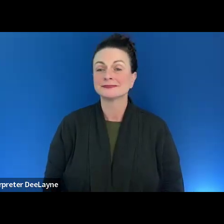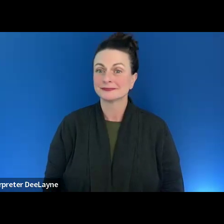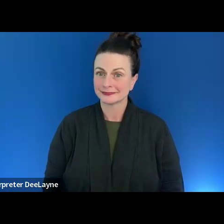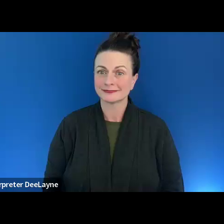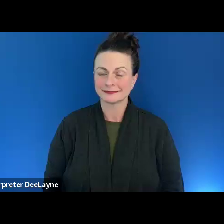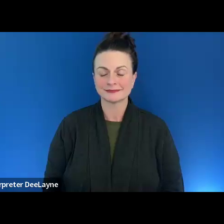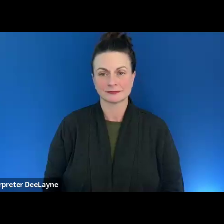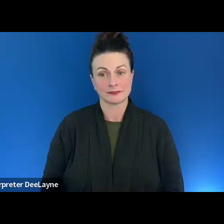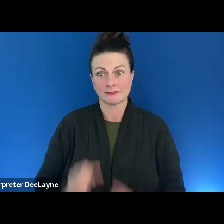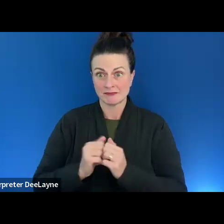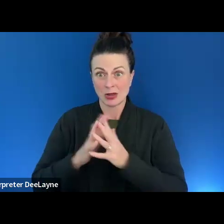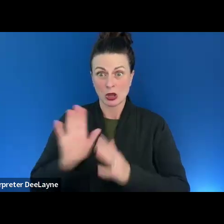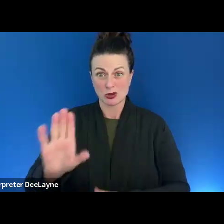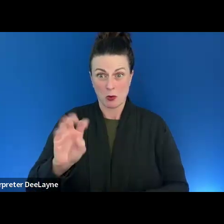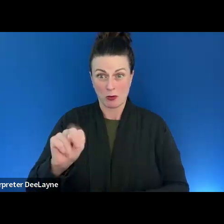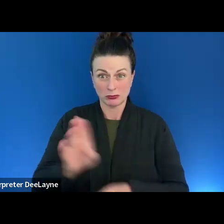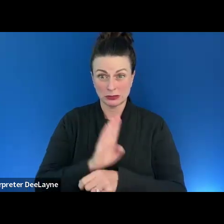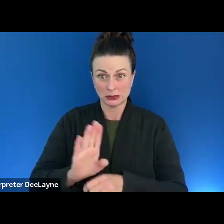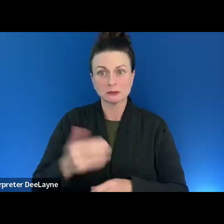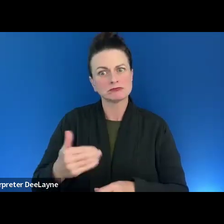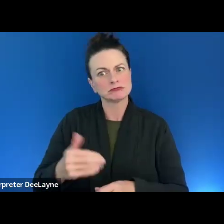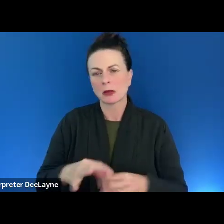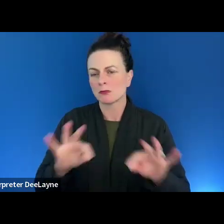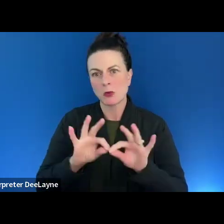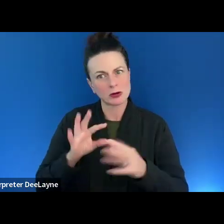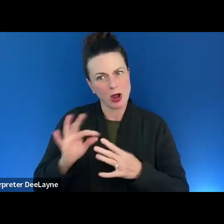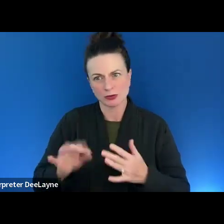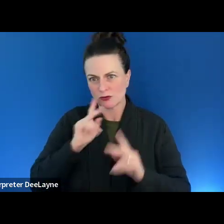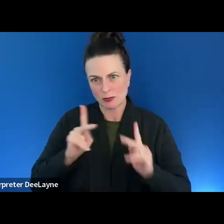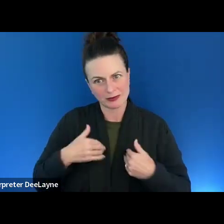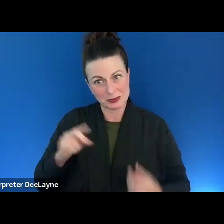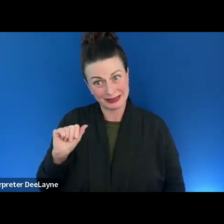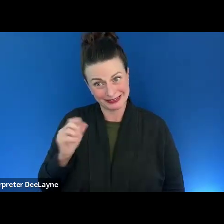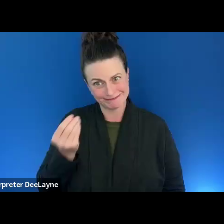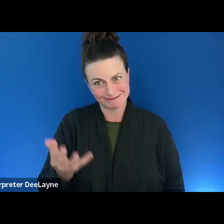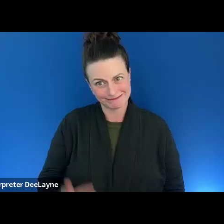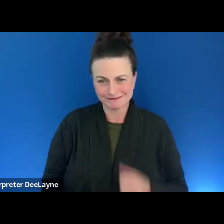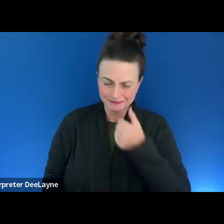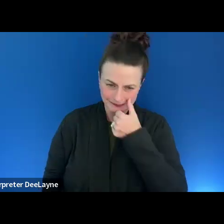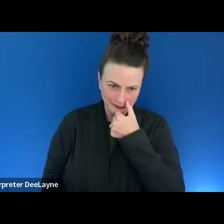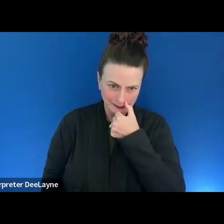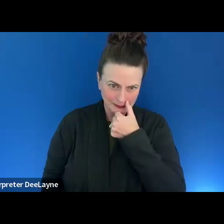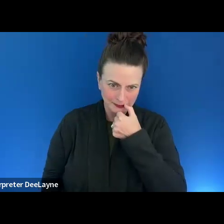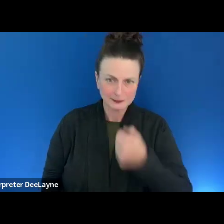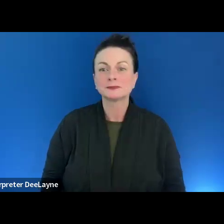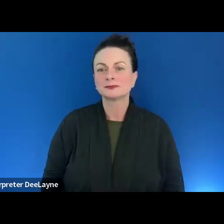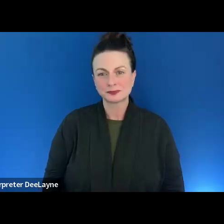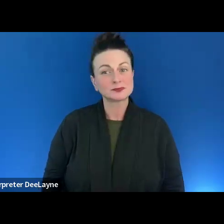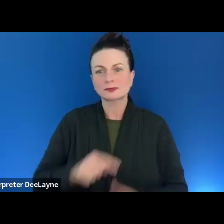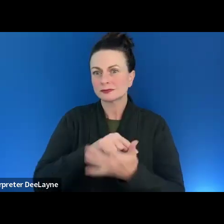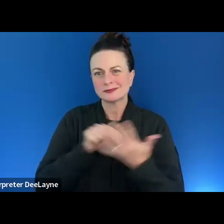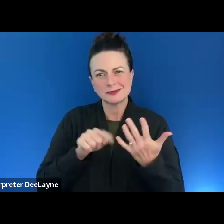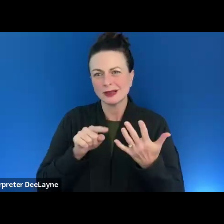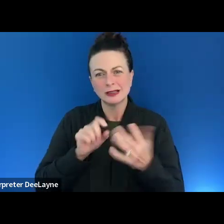So being an entrepreneur is a valuable option for people with disabilities. There's certain circumstances where a lot